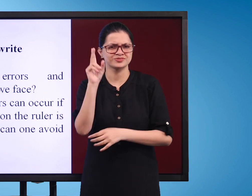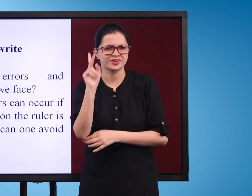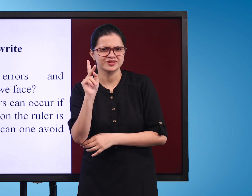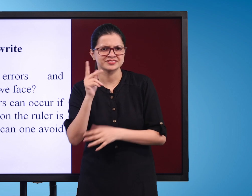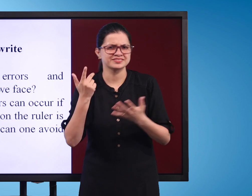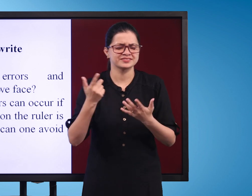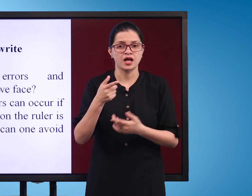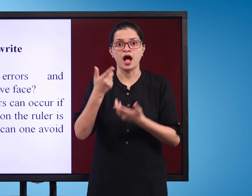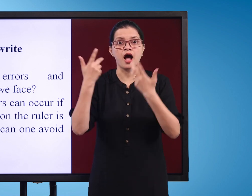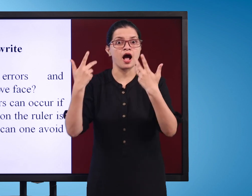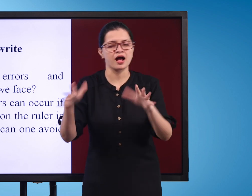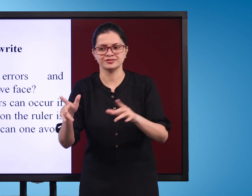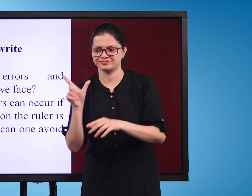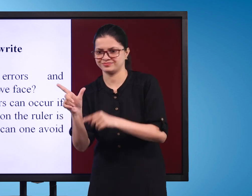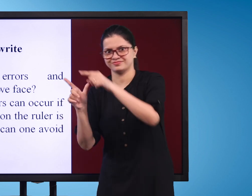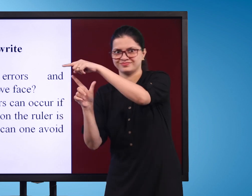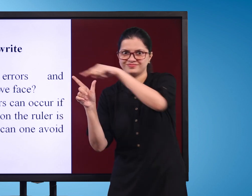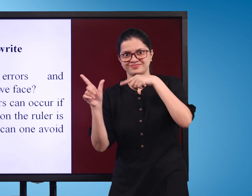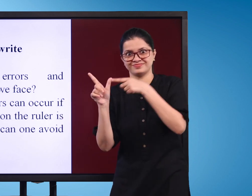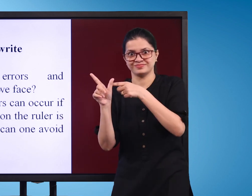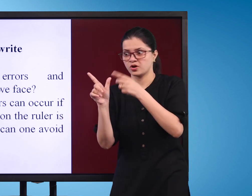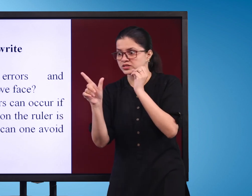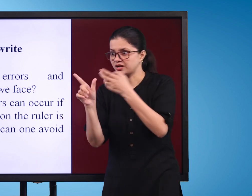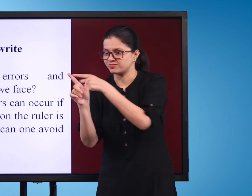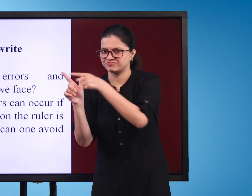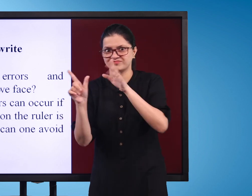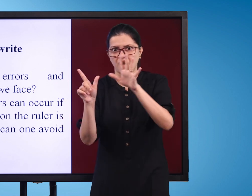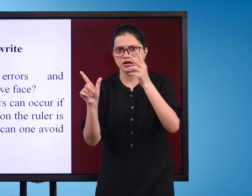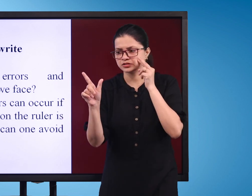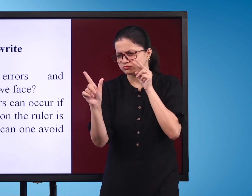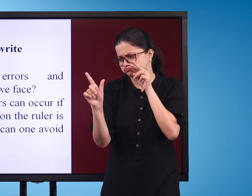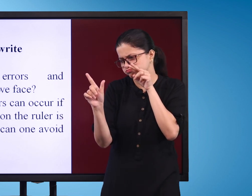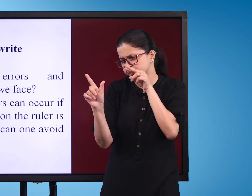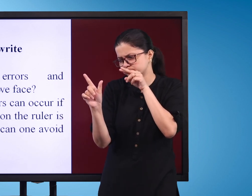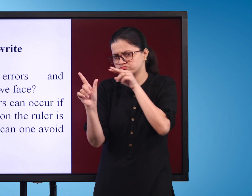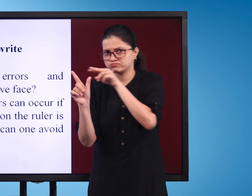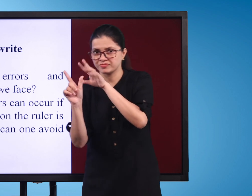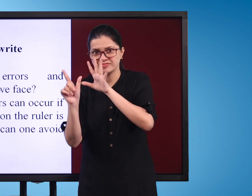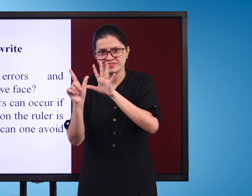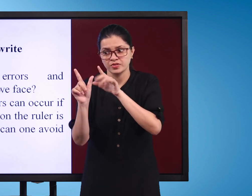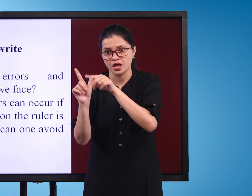Two. What kind of errors can occur if viewing the mark on the ruler is not proper?